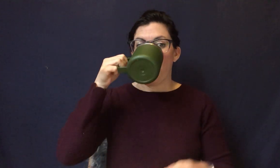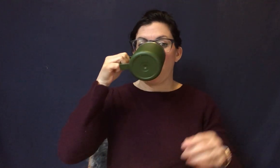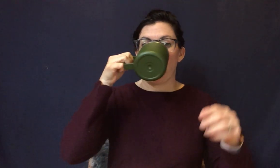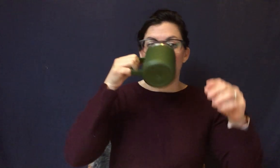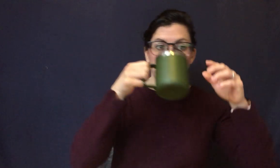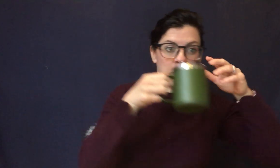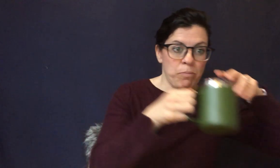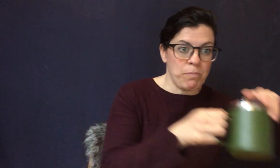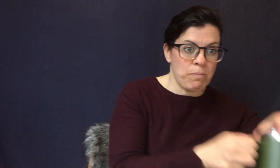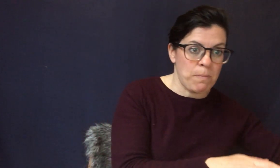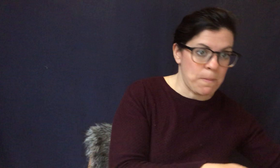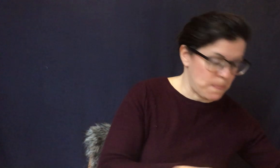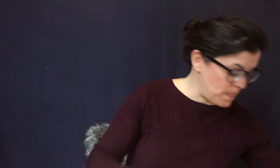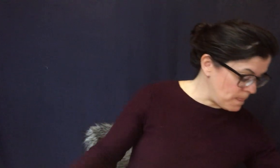fire?